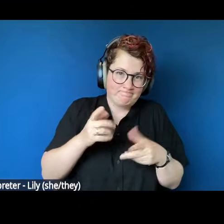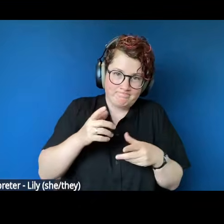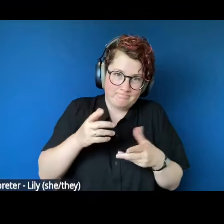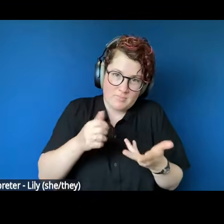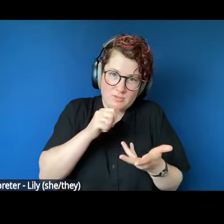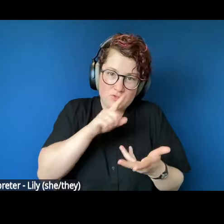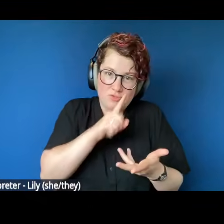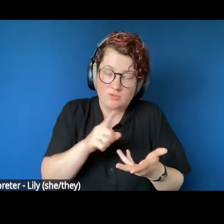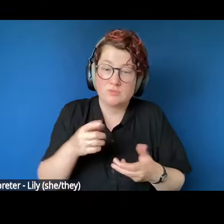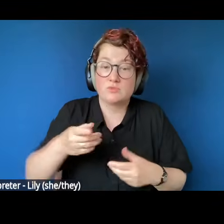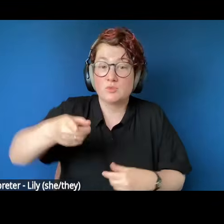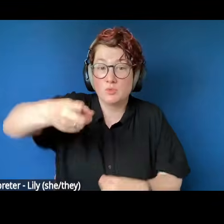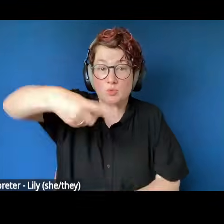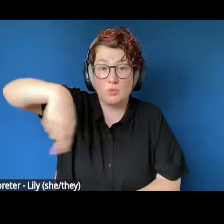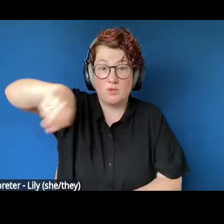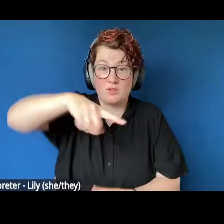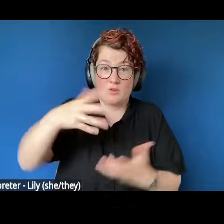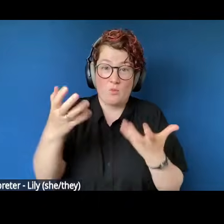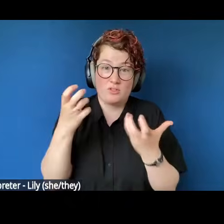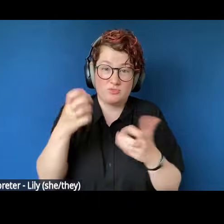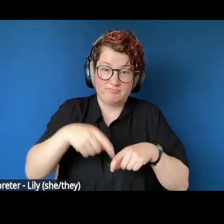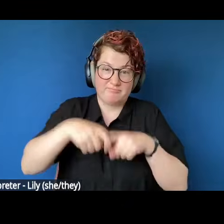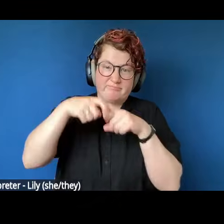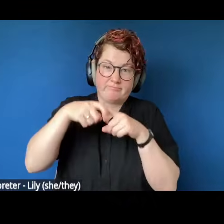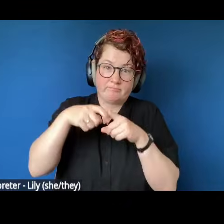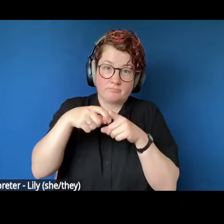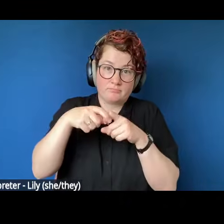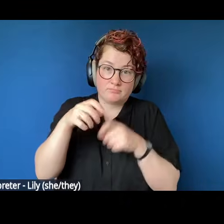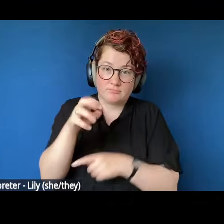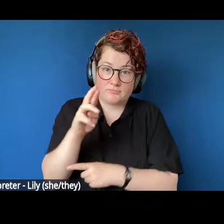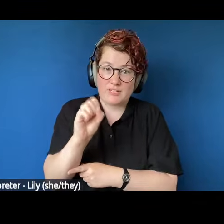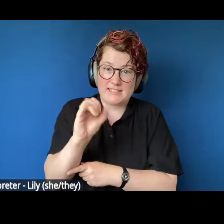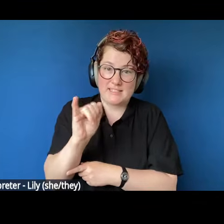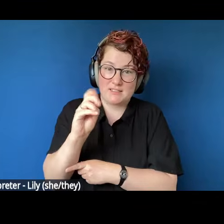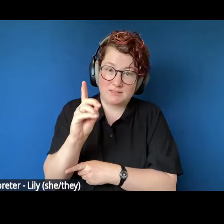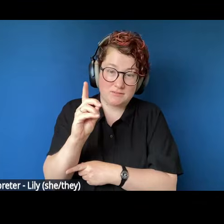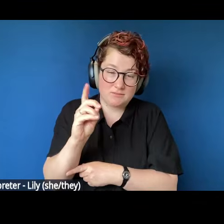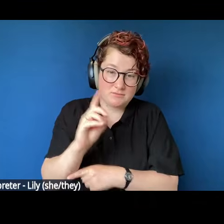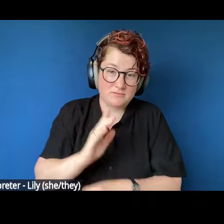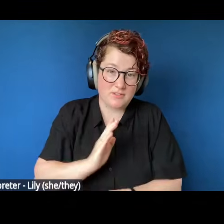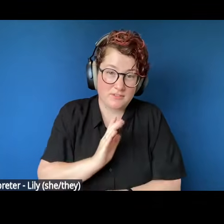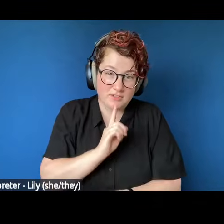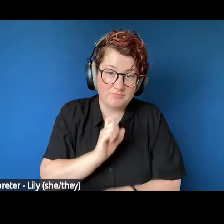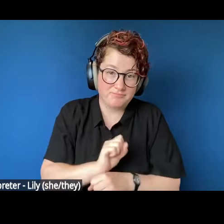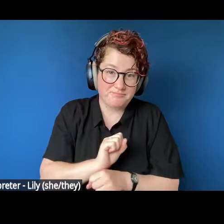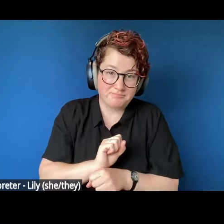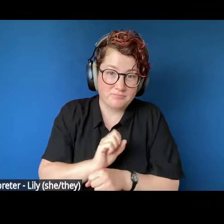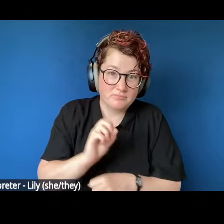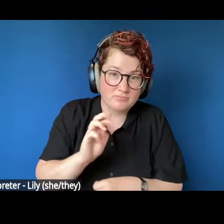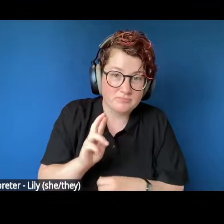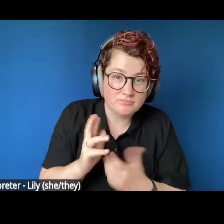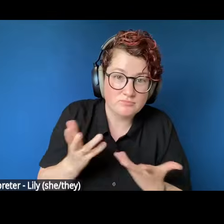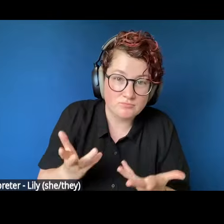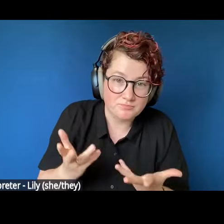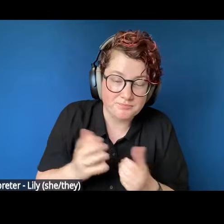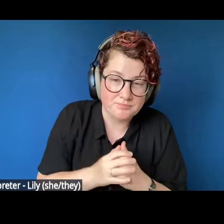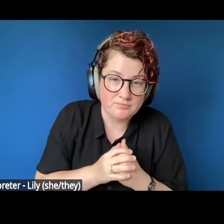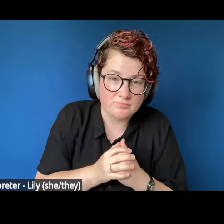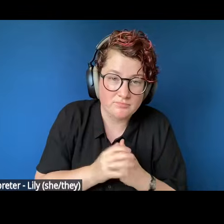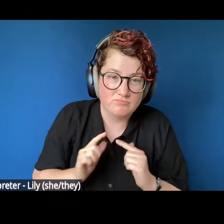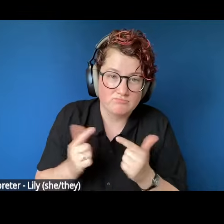want to rescind it and see what can be provided, following the associate superintendent making appropriate inquiries.